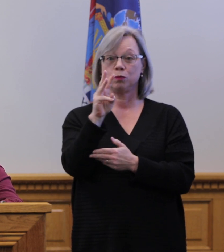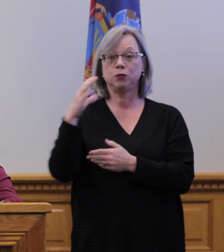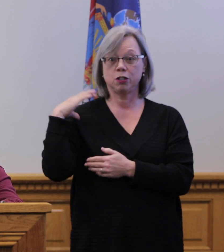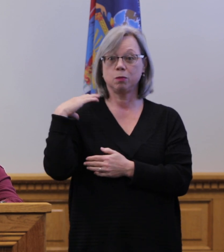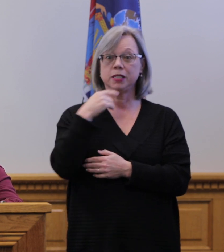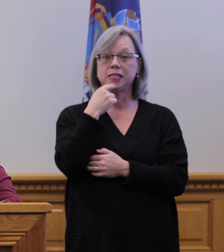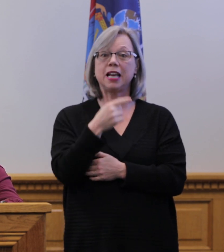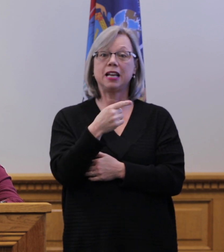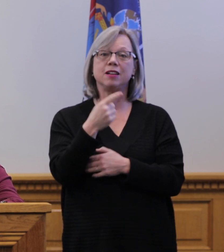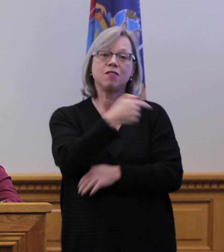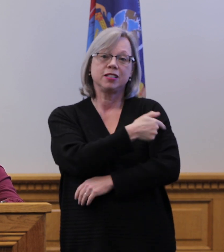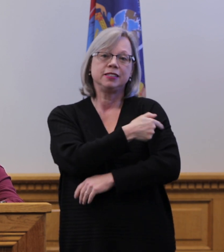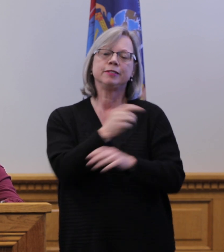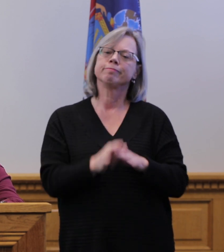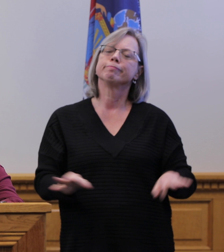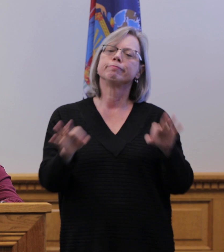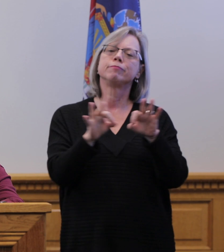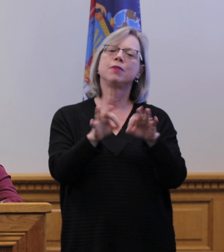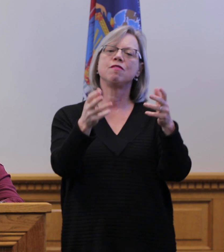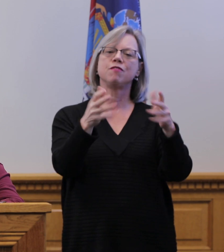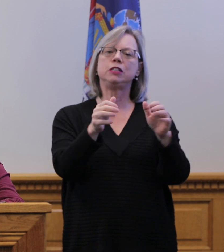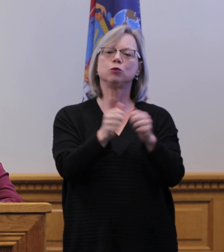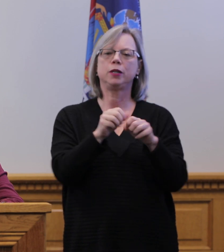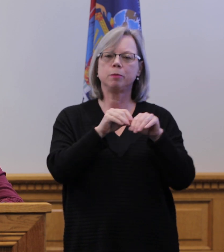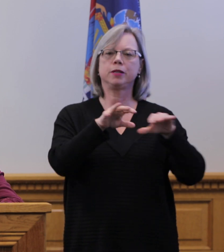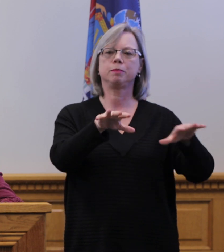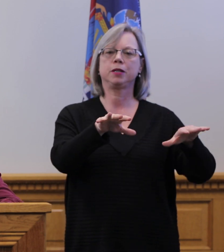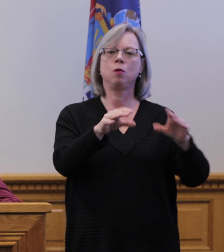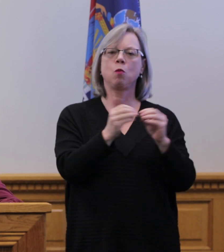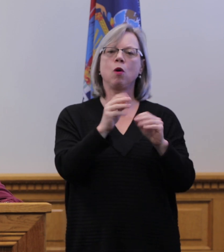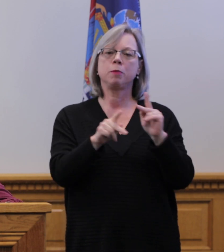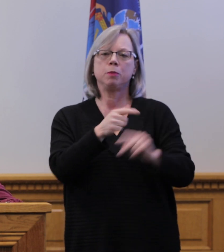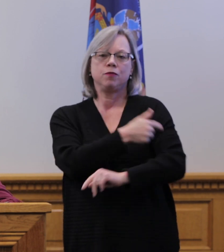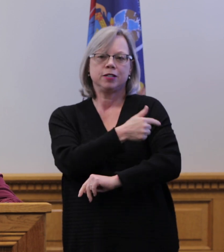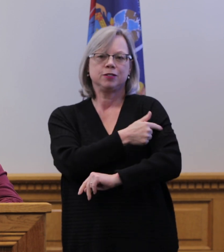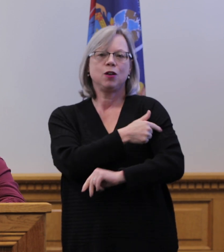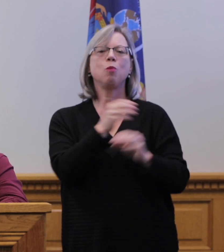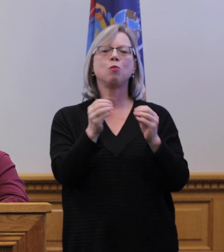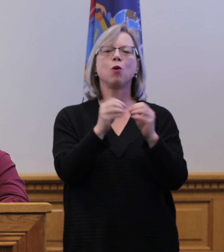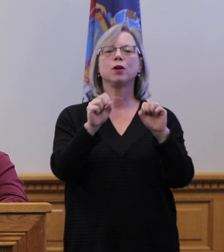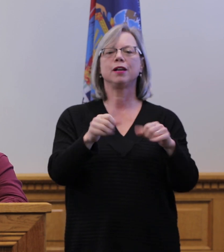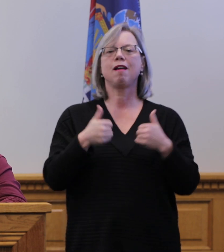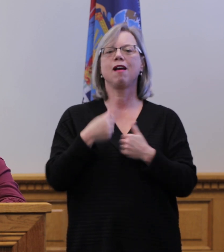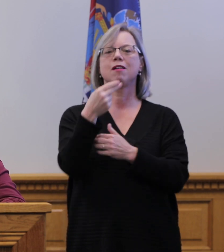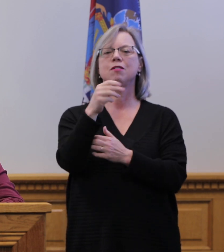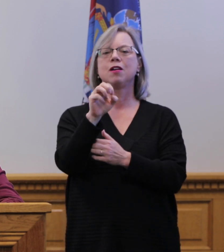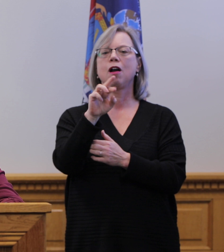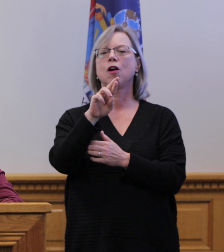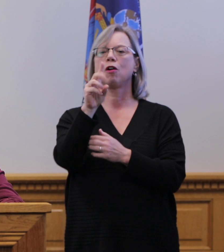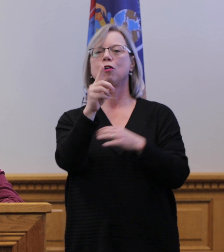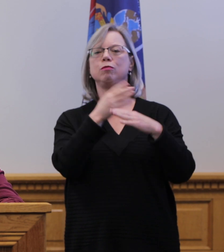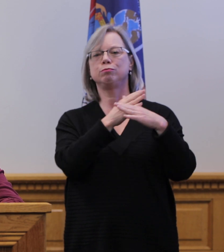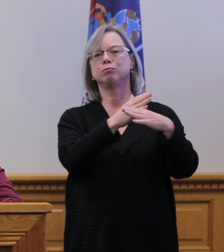the key to getting through this pandemic. The more people we can get vaccinated, the closer we can get to herd immunity, and the sooner we can get